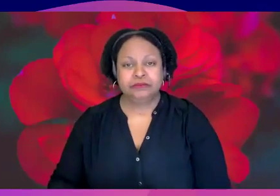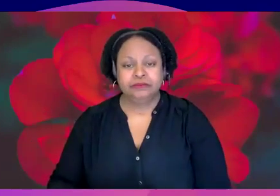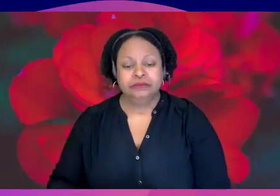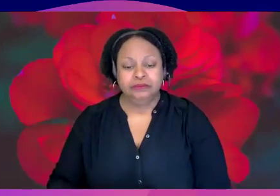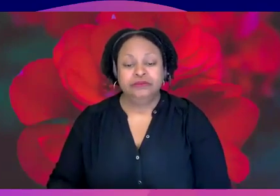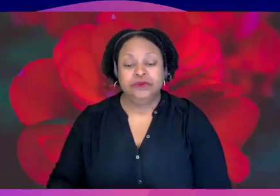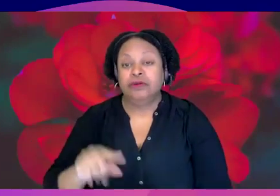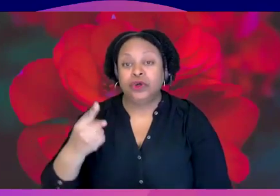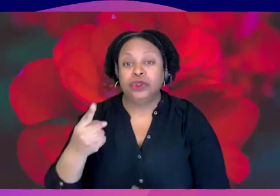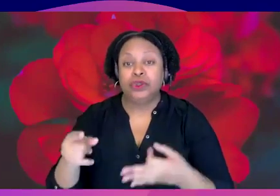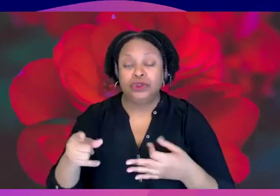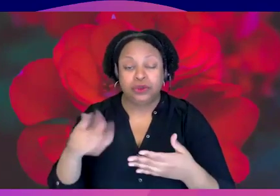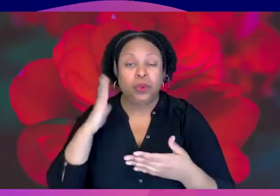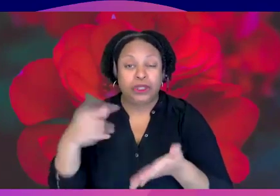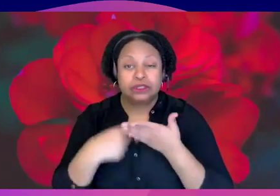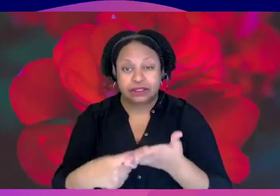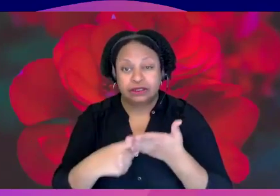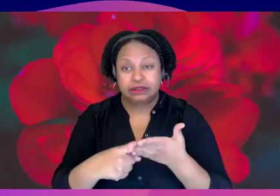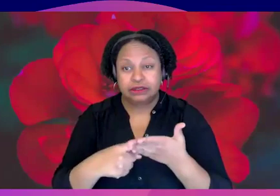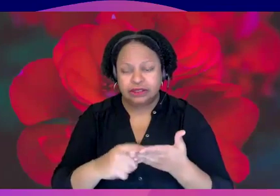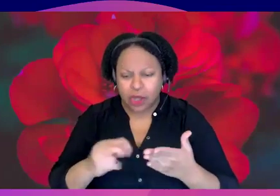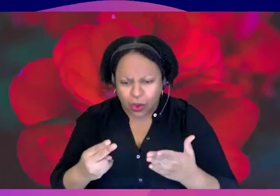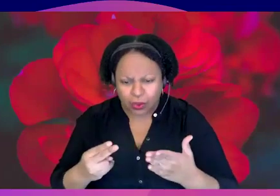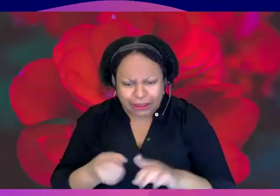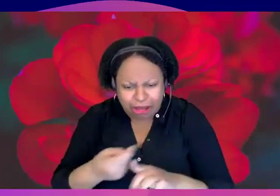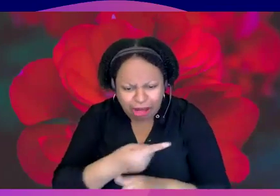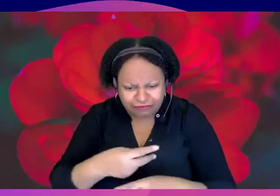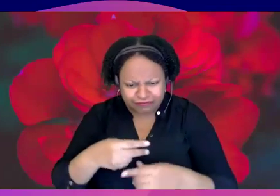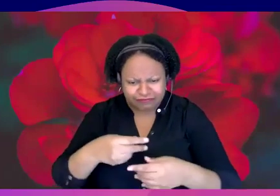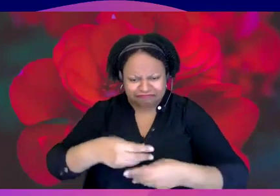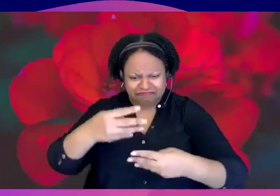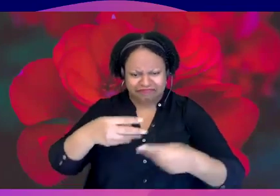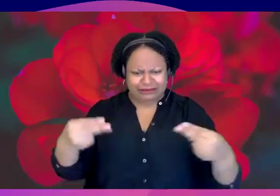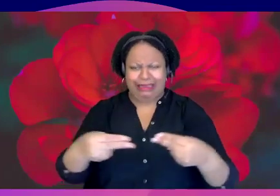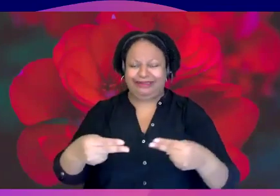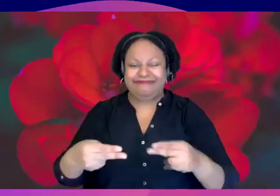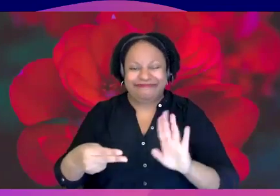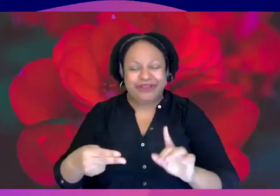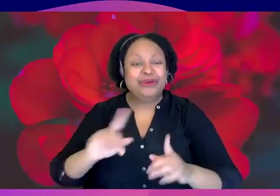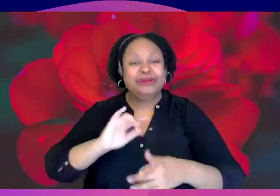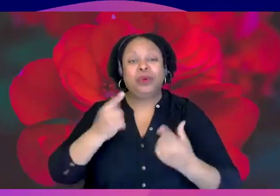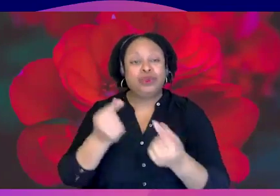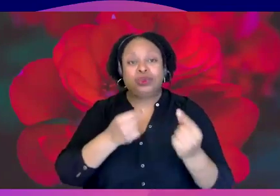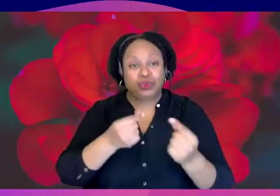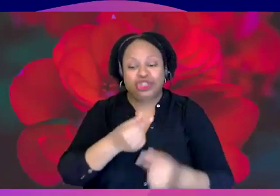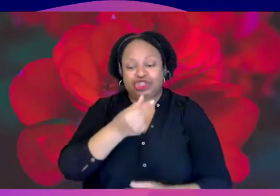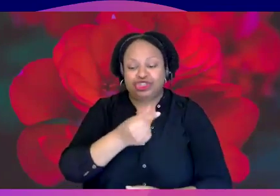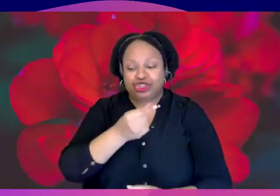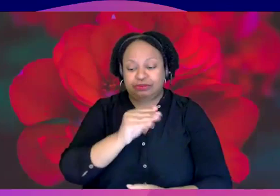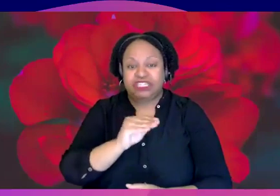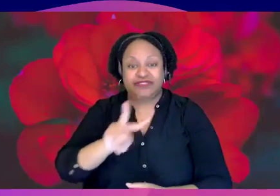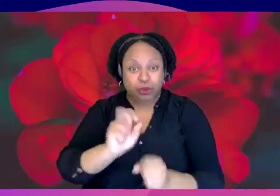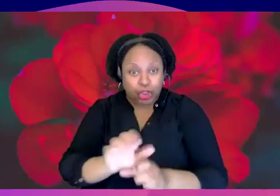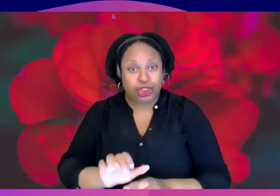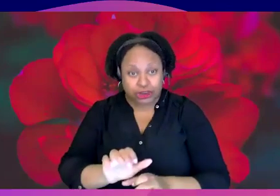So first off, I'm going to talk about, oh, this is a little bit off. We did a questionnaire on the GBV